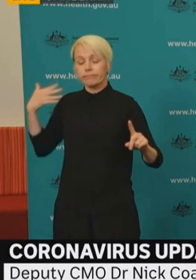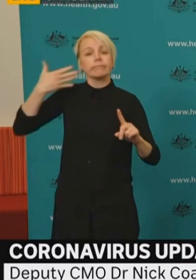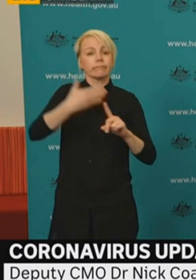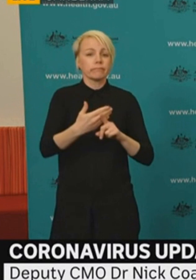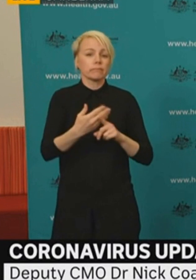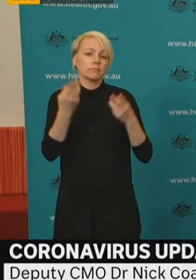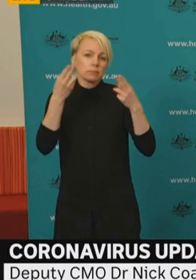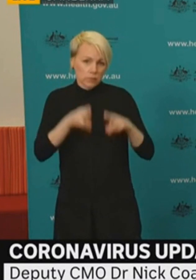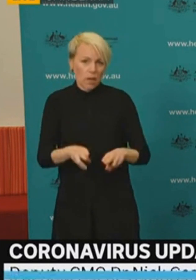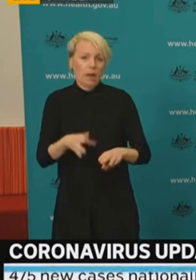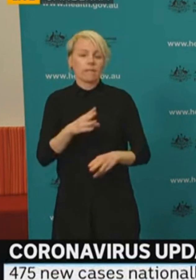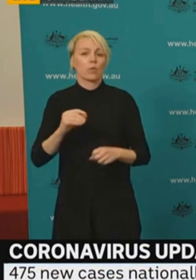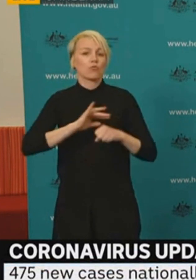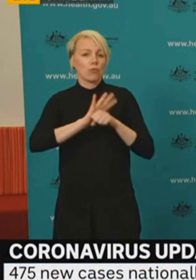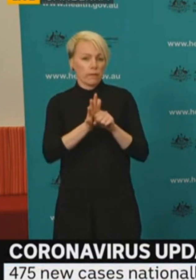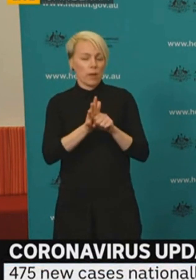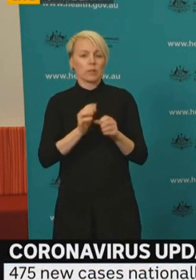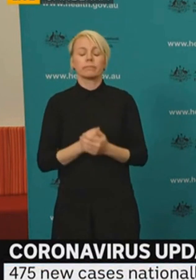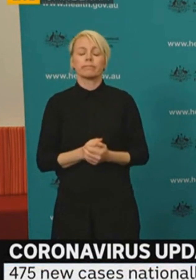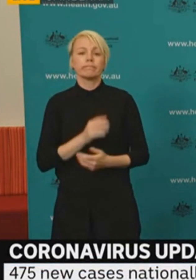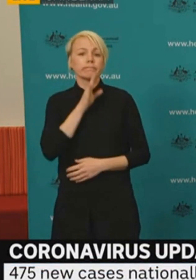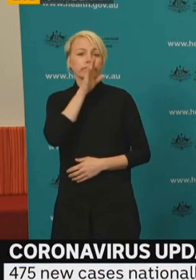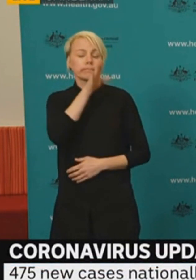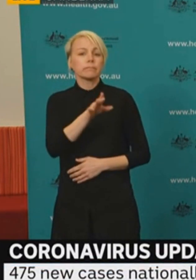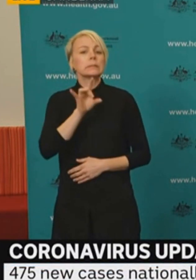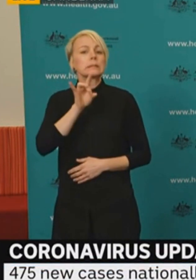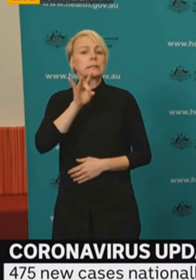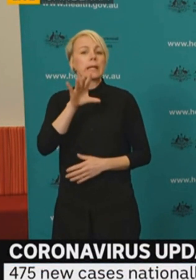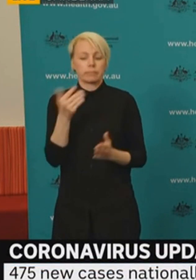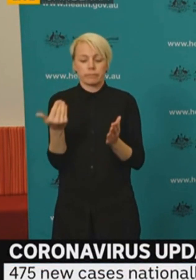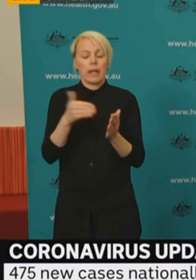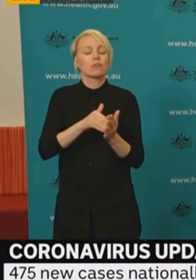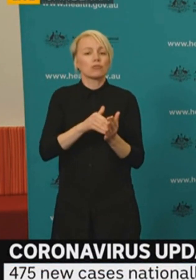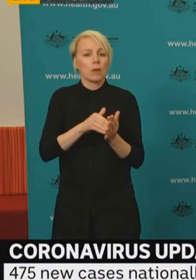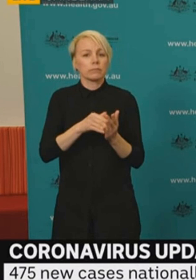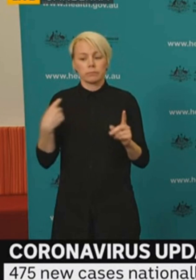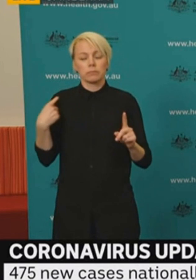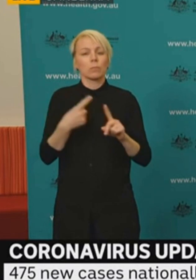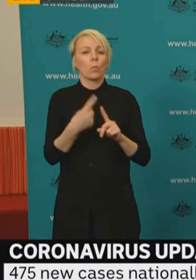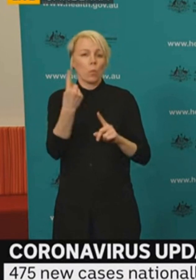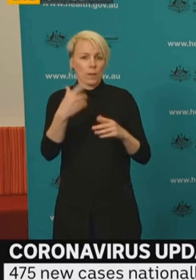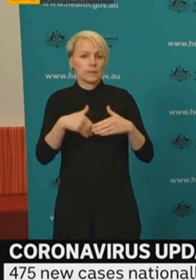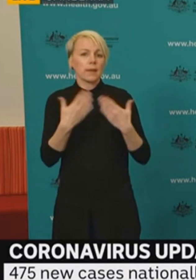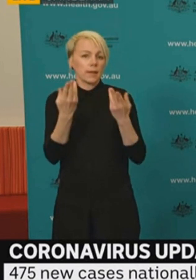disease. 10 additional Australians overnight lost their lives to COVID-19.